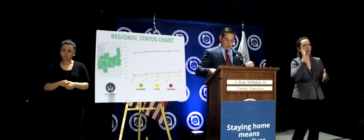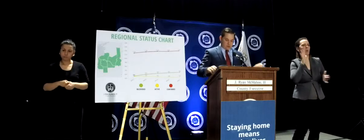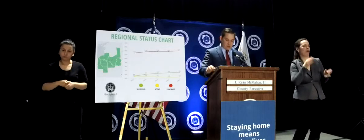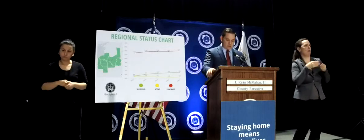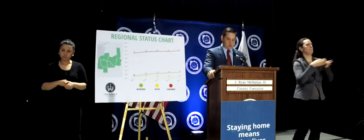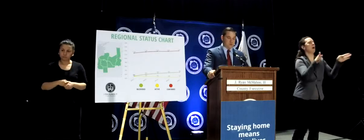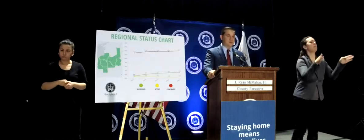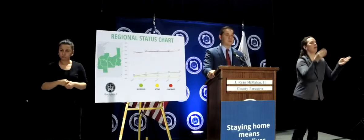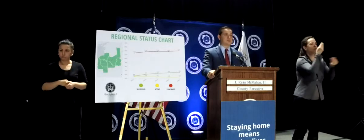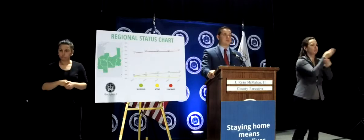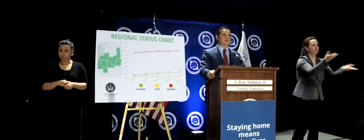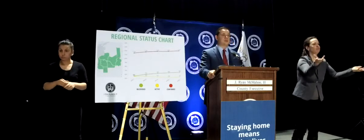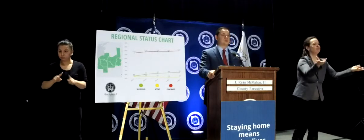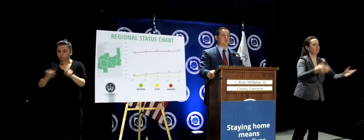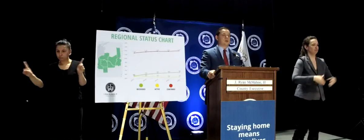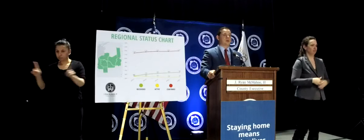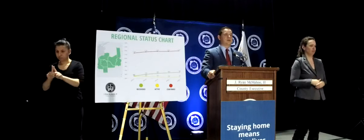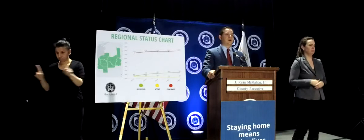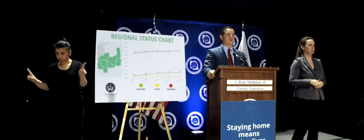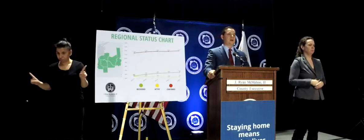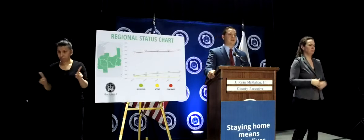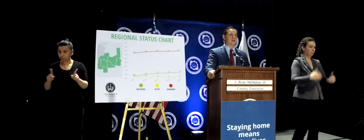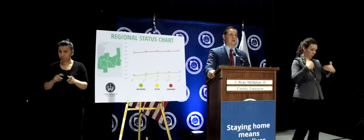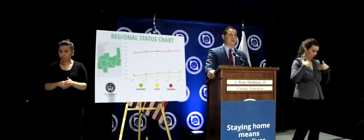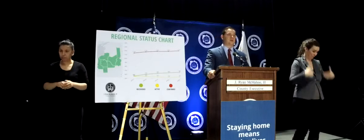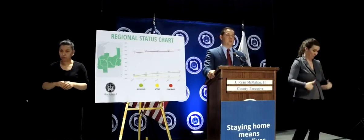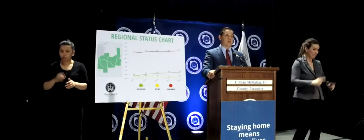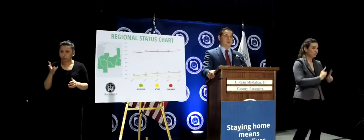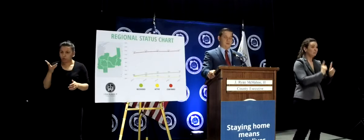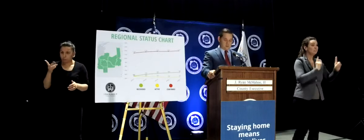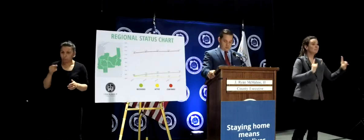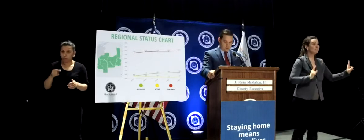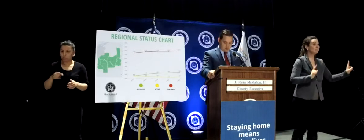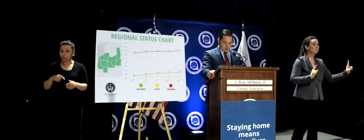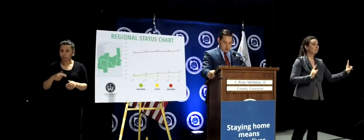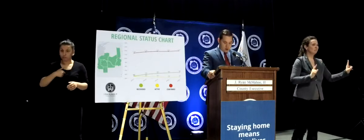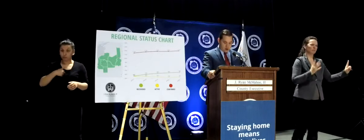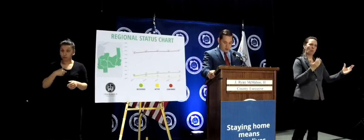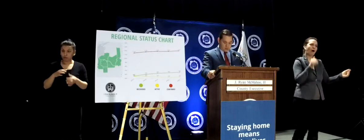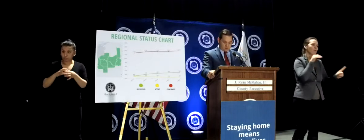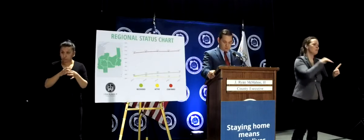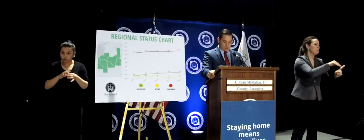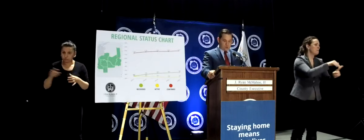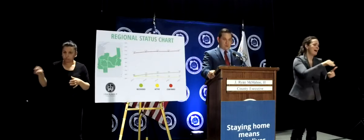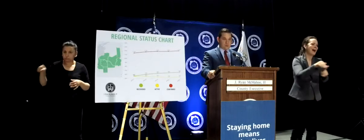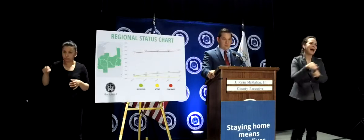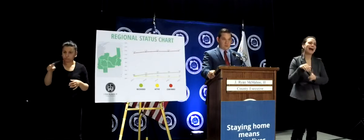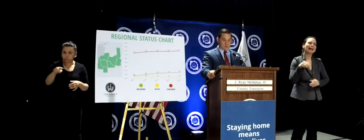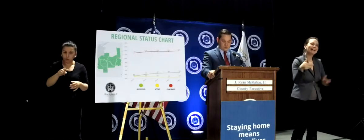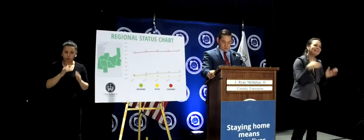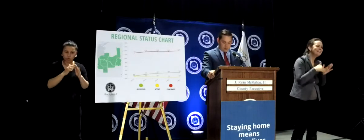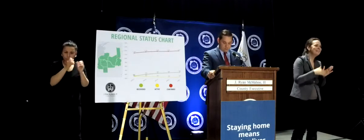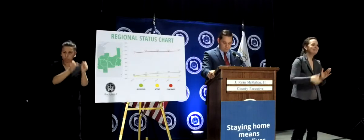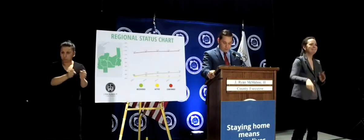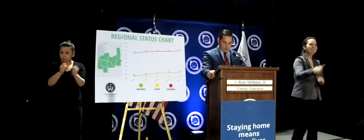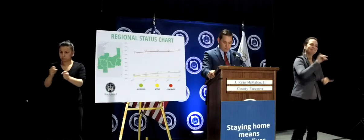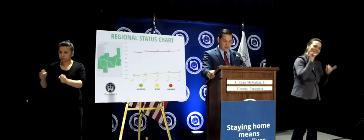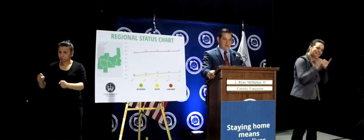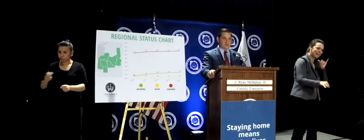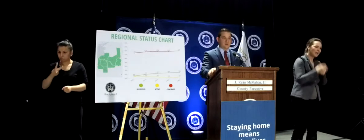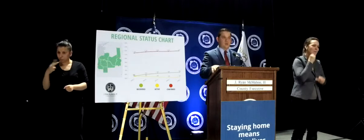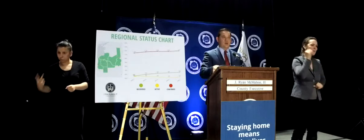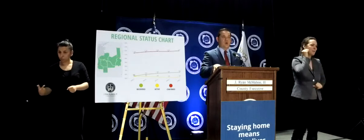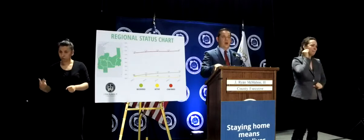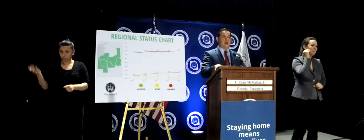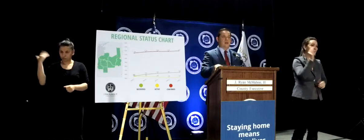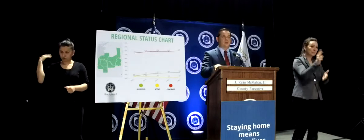related to social distancing since we did our voluntary shelter in place. It's 2 weeks. 2 weeks is up that we